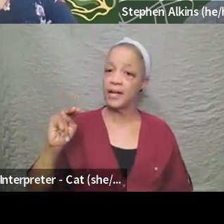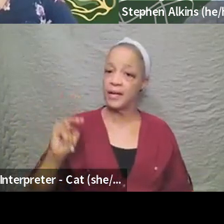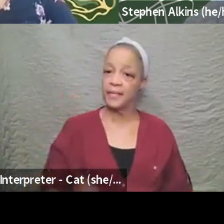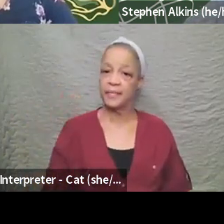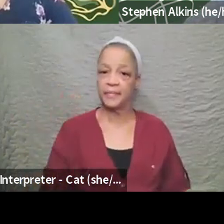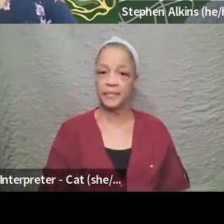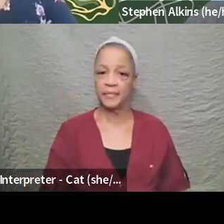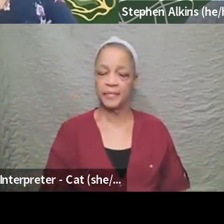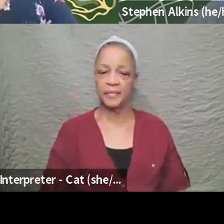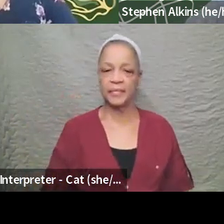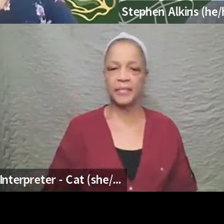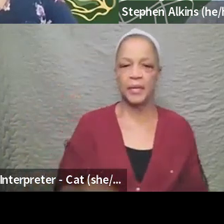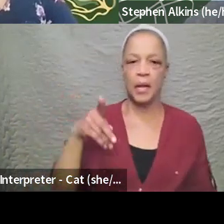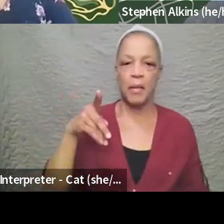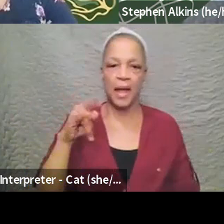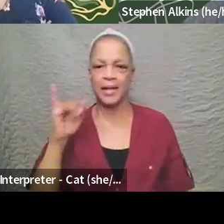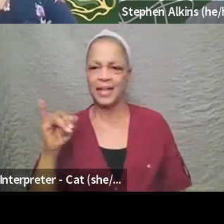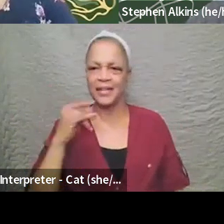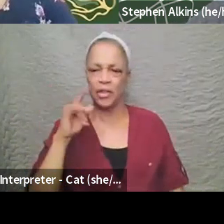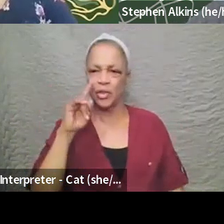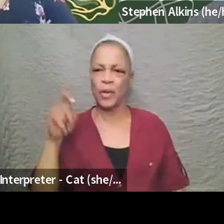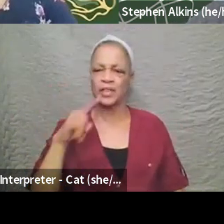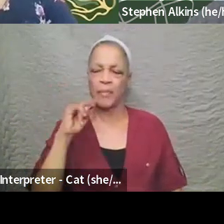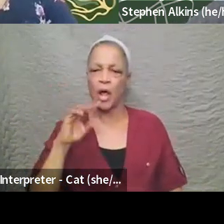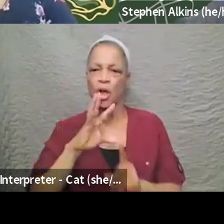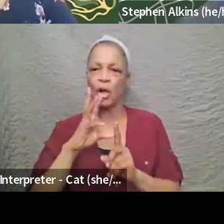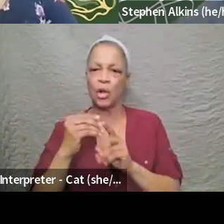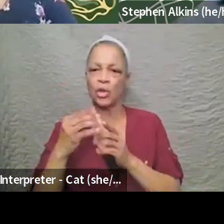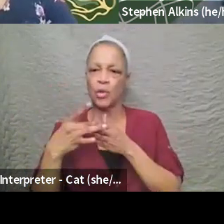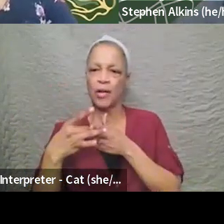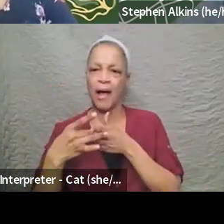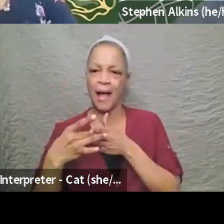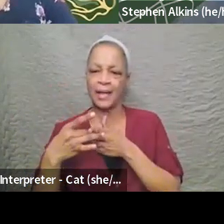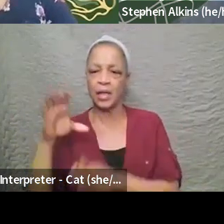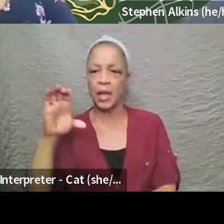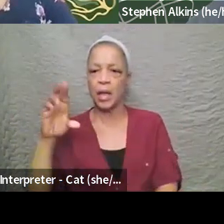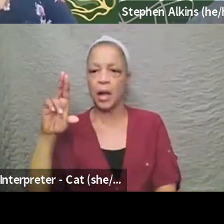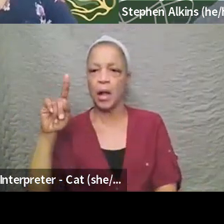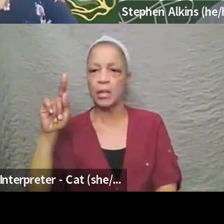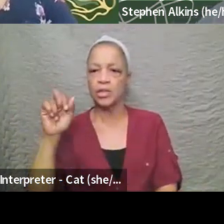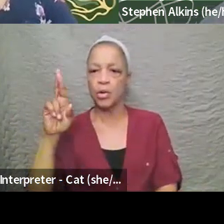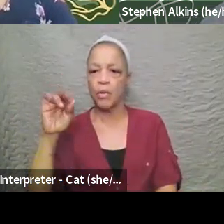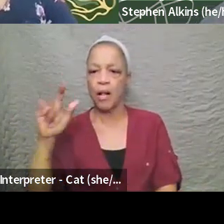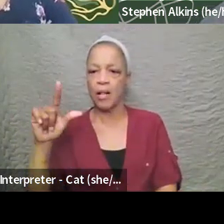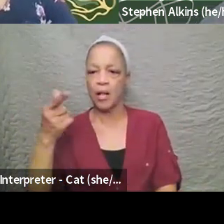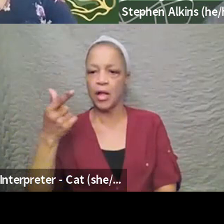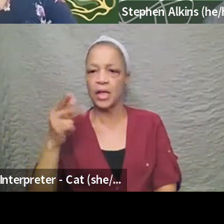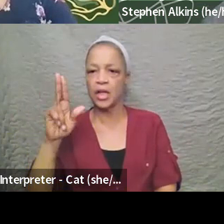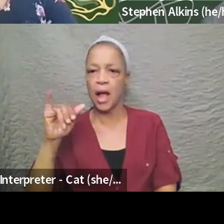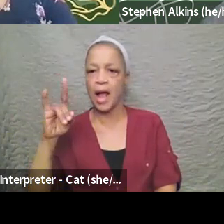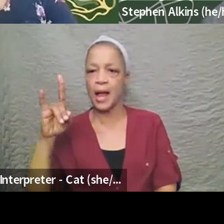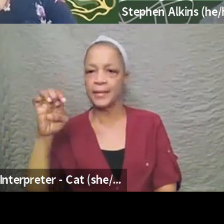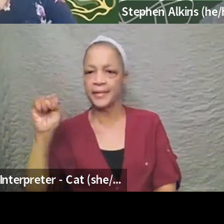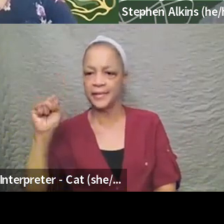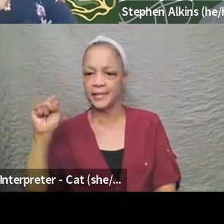There's a question about cultural guides. Could you describe more about the cultural guides and